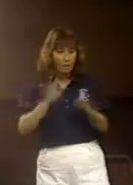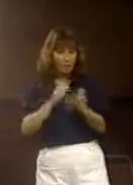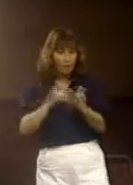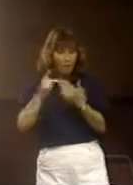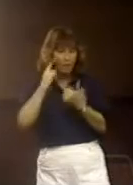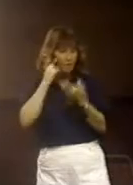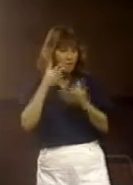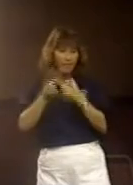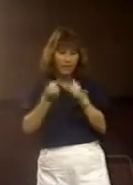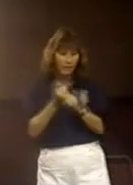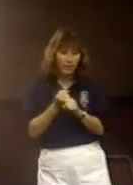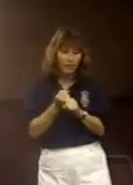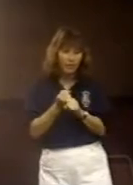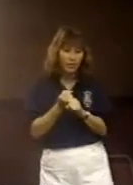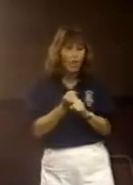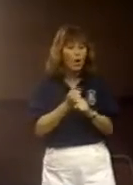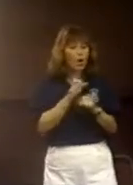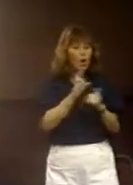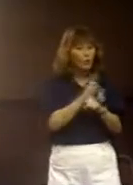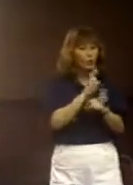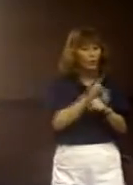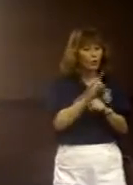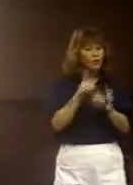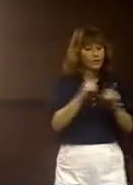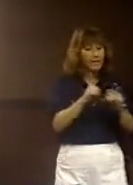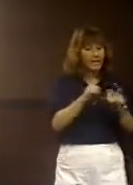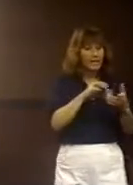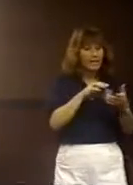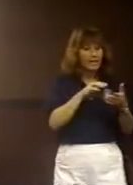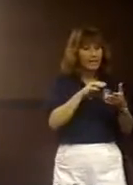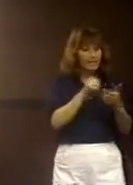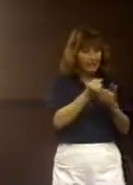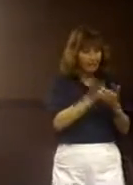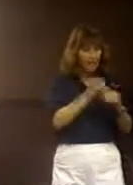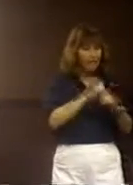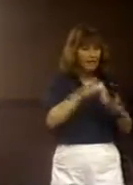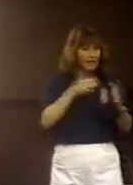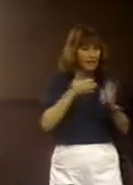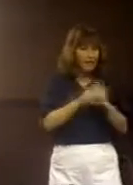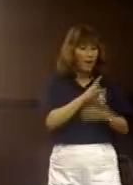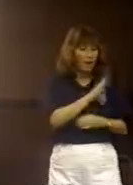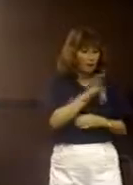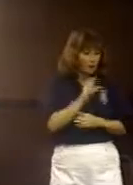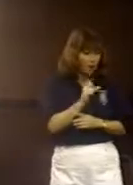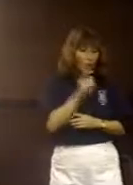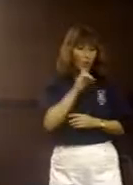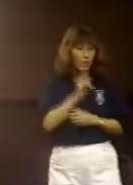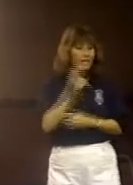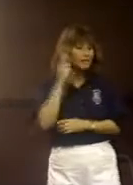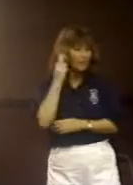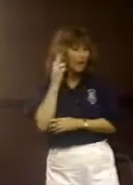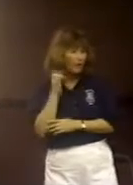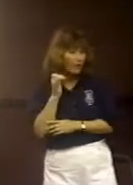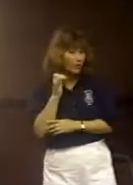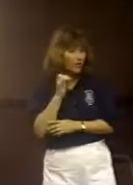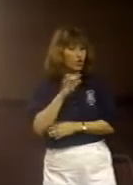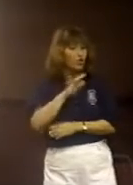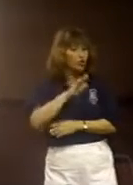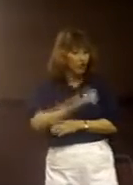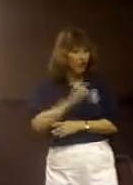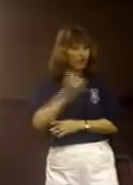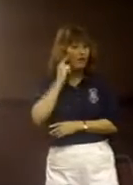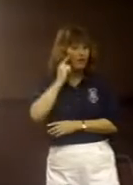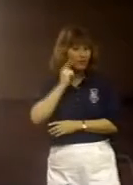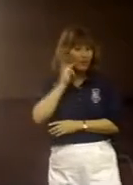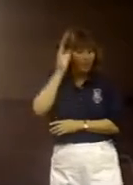years, were used as subjects in a study by Brenda Schick, who is a hearing child of